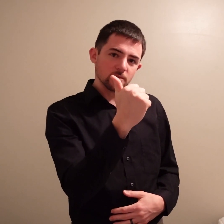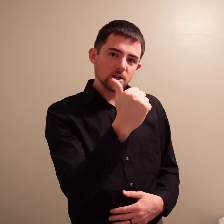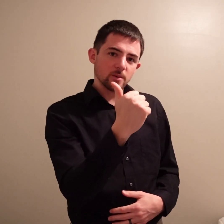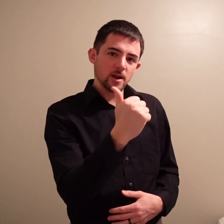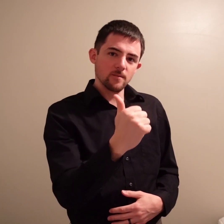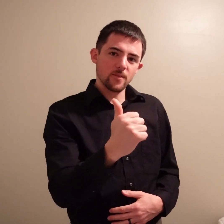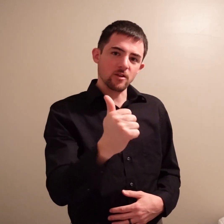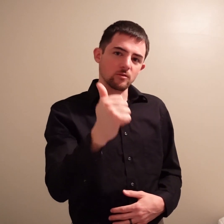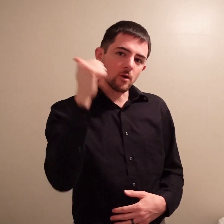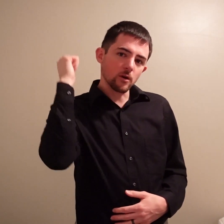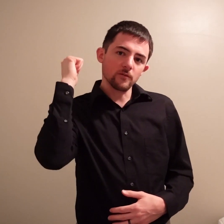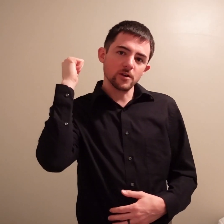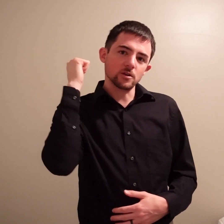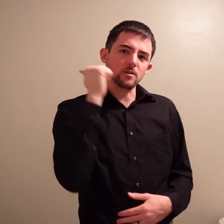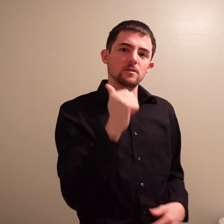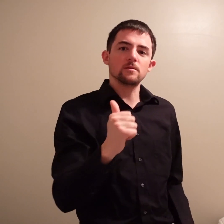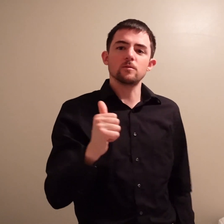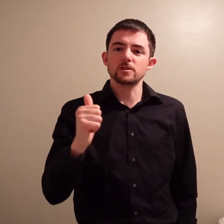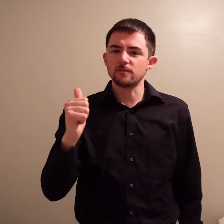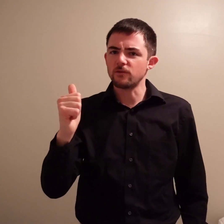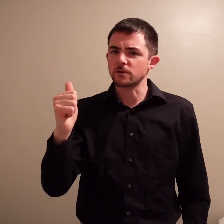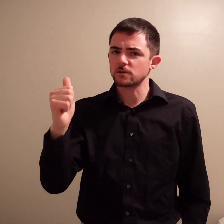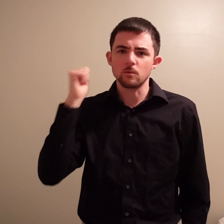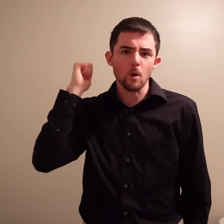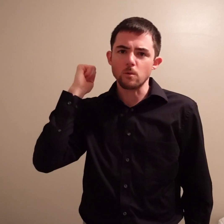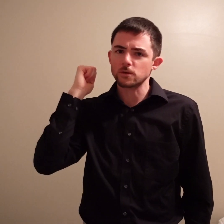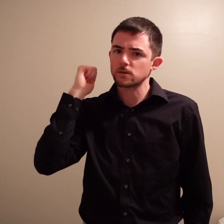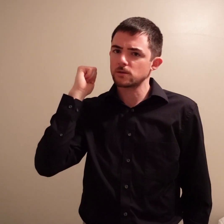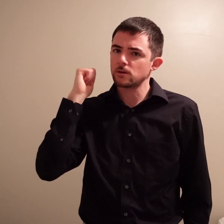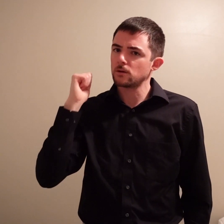shape again and throw it over your shoulder with some force. Won't.